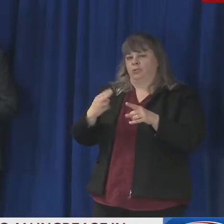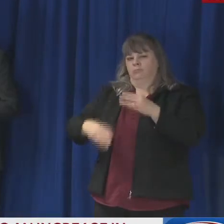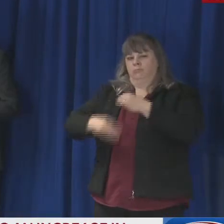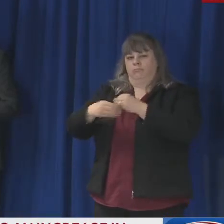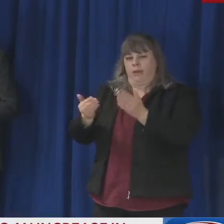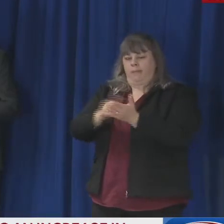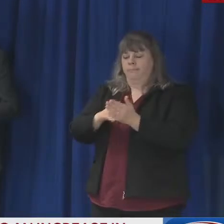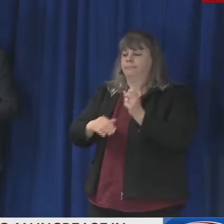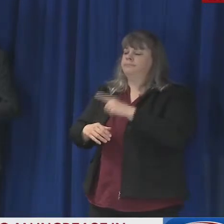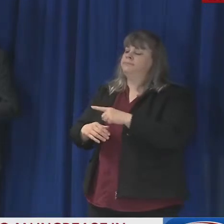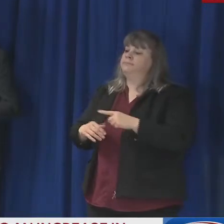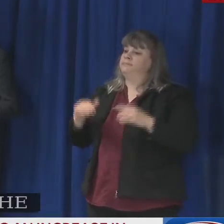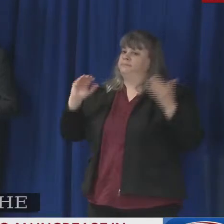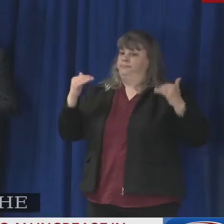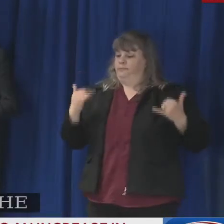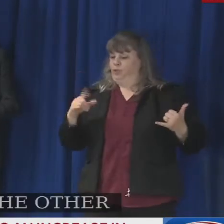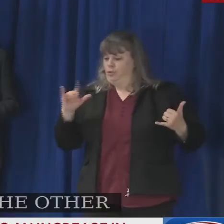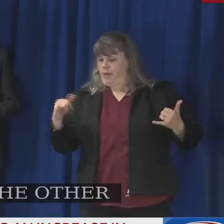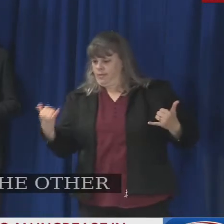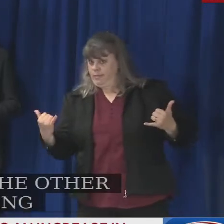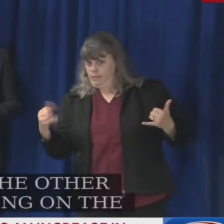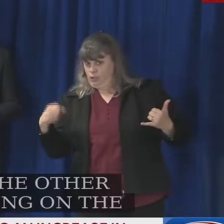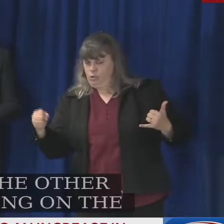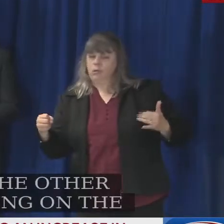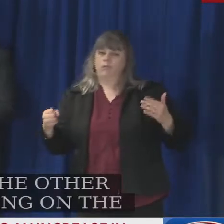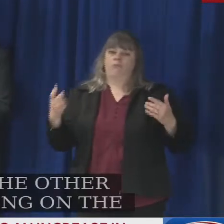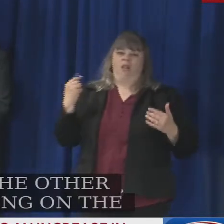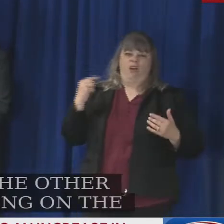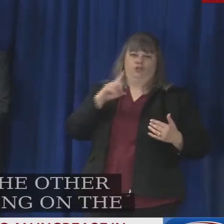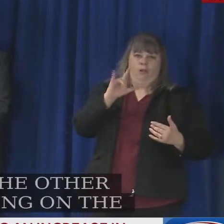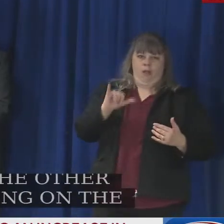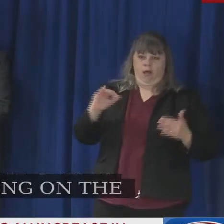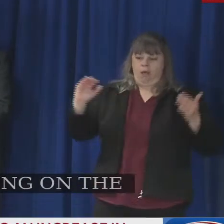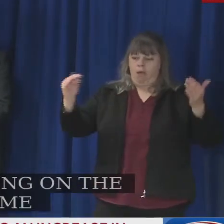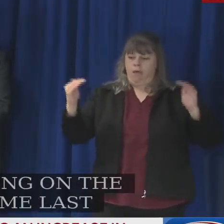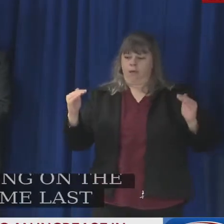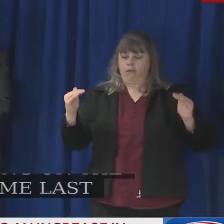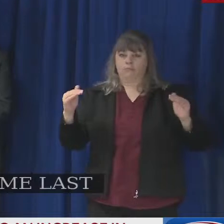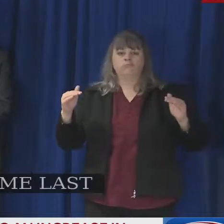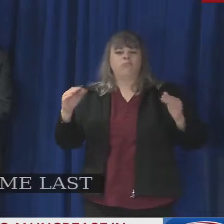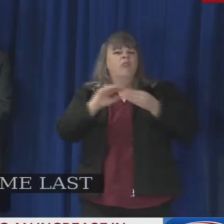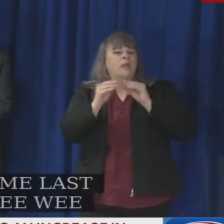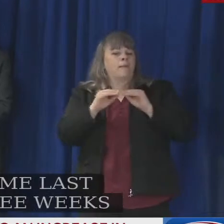of July of last year, we are seeing similar numbers that we're seeing this year.